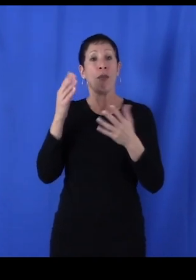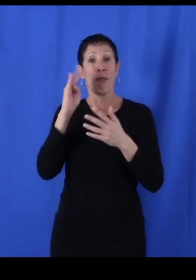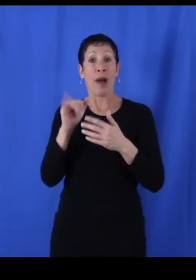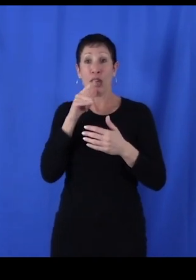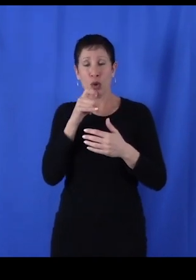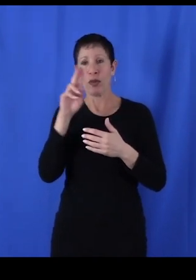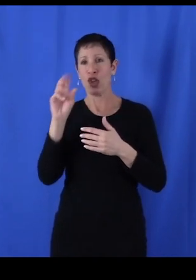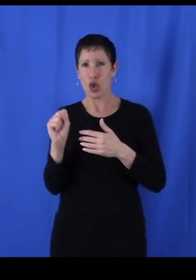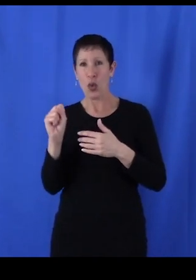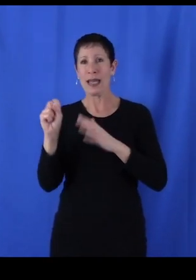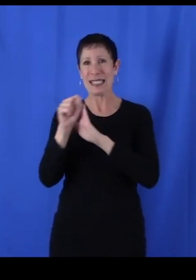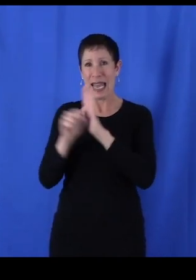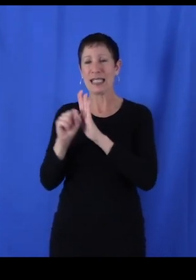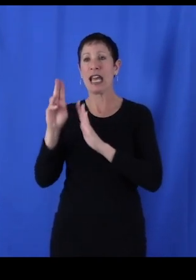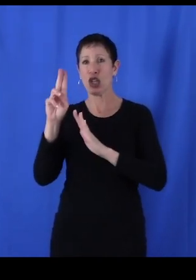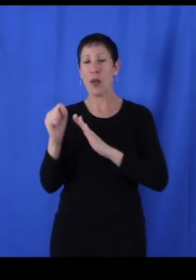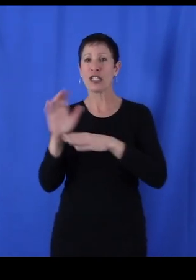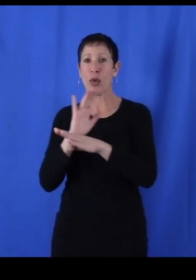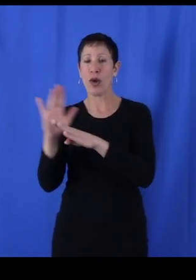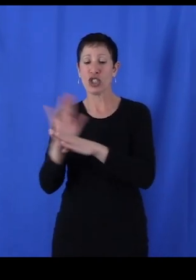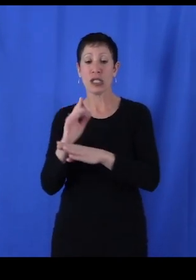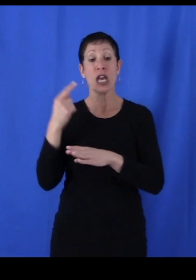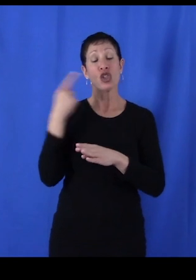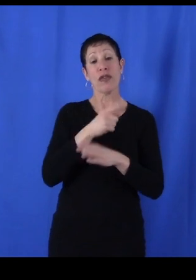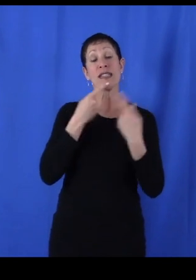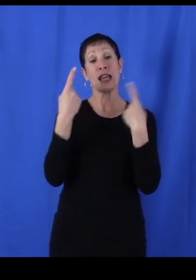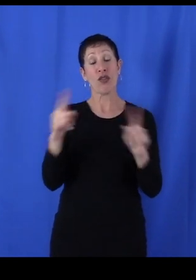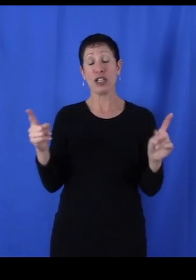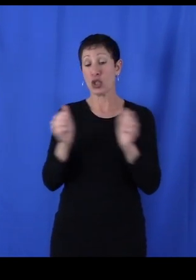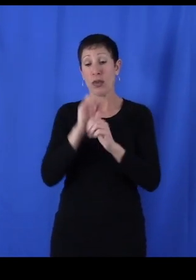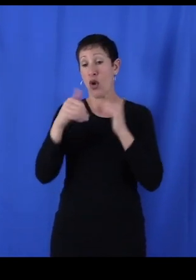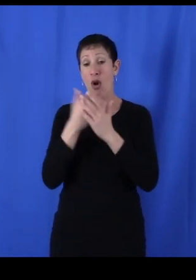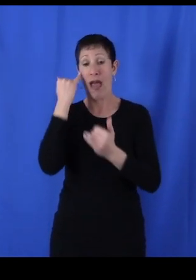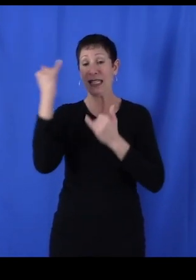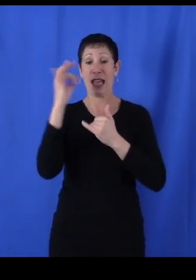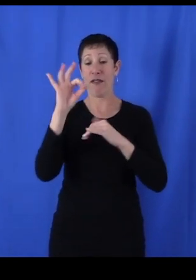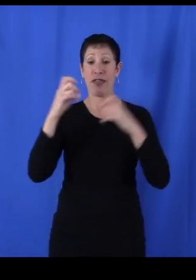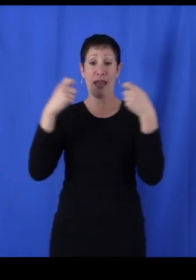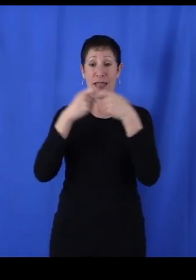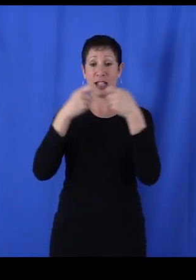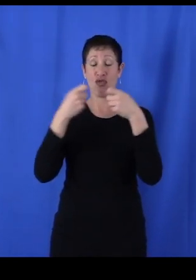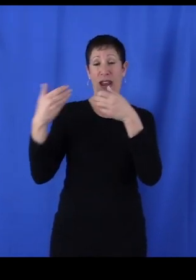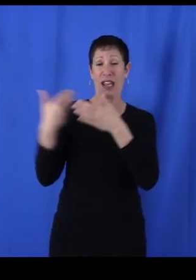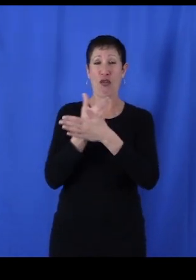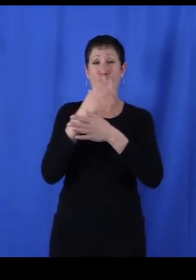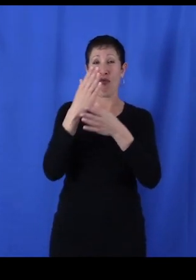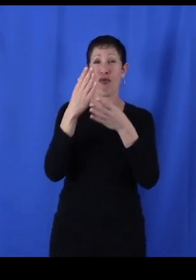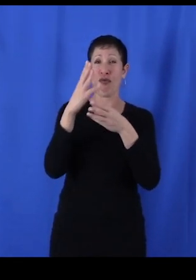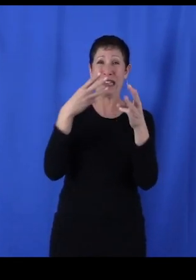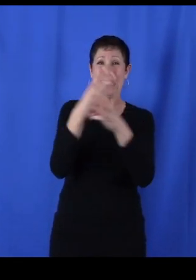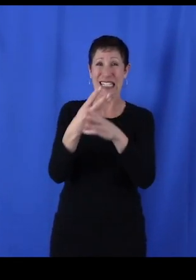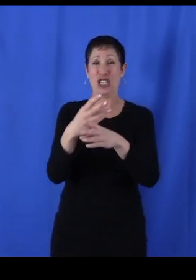very notion of the Electronic Frontier Foundation relied on metaphors of US